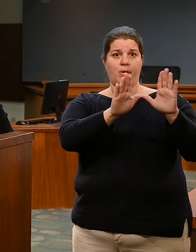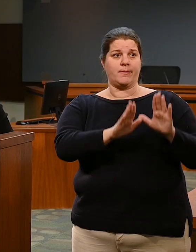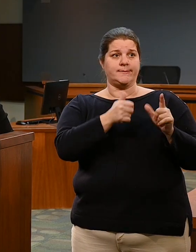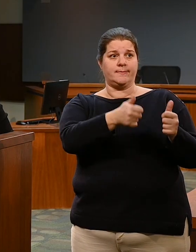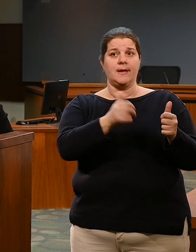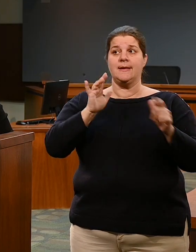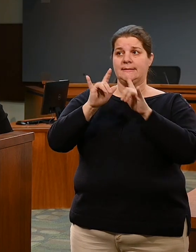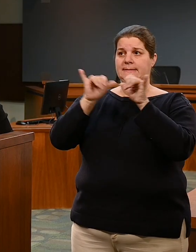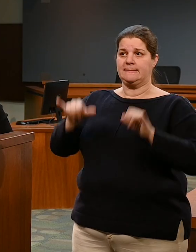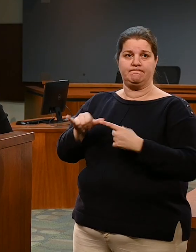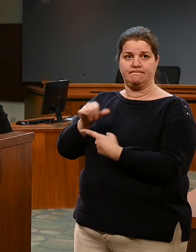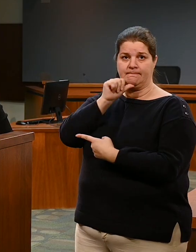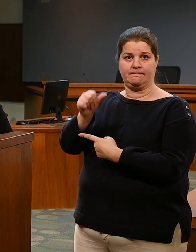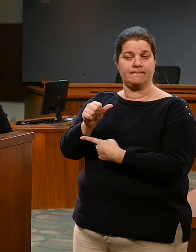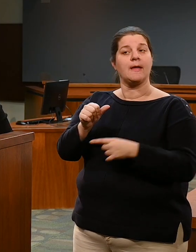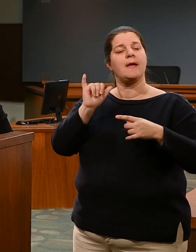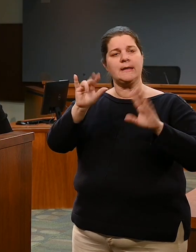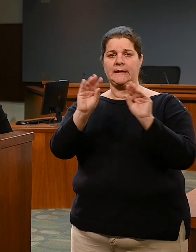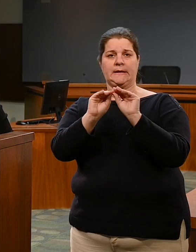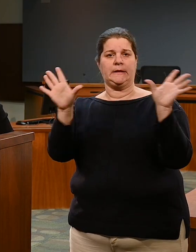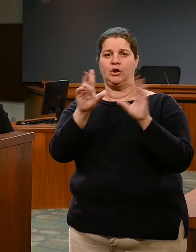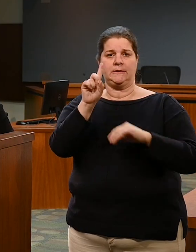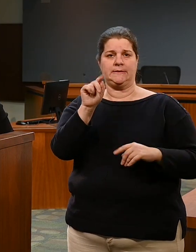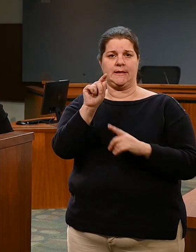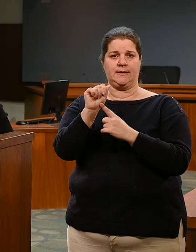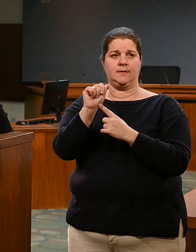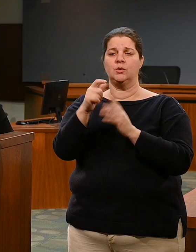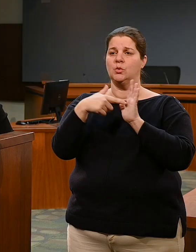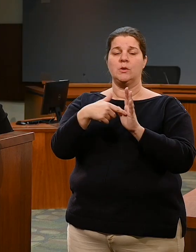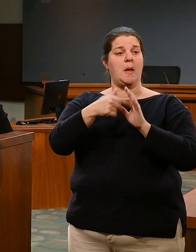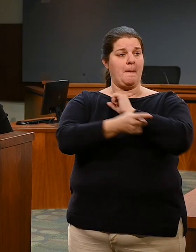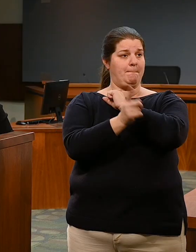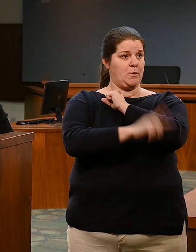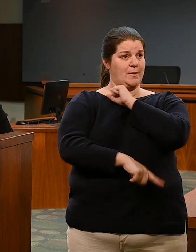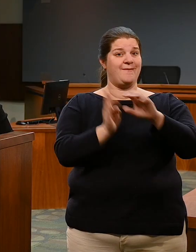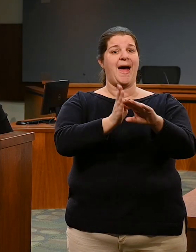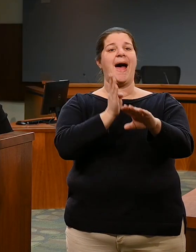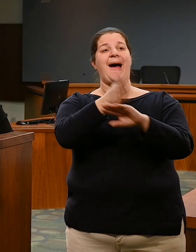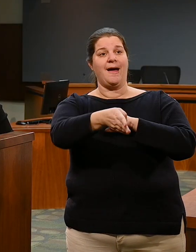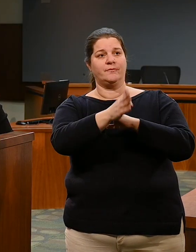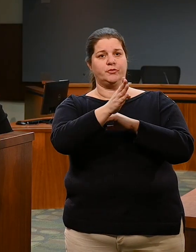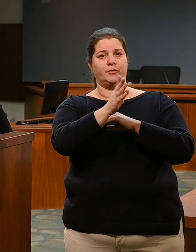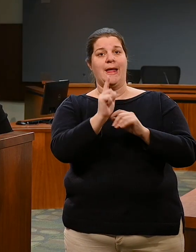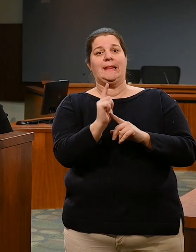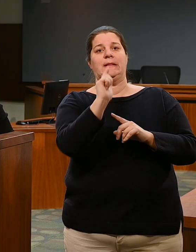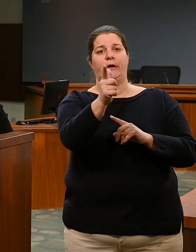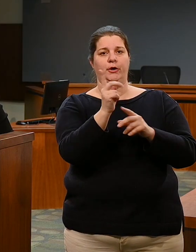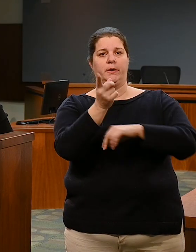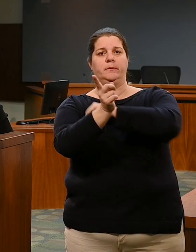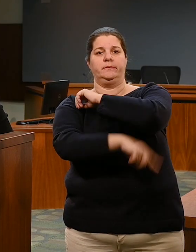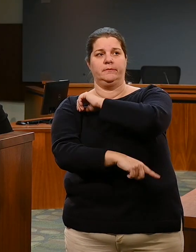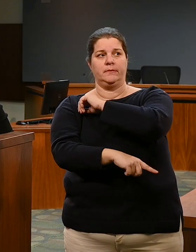lived experiences of young people and makes clear what the data confirms. Punitive, after-the-fact interventions do not create safety.